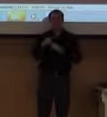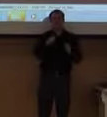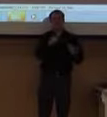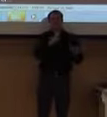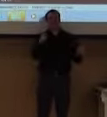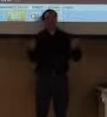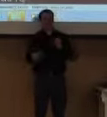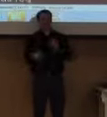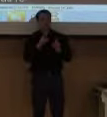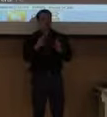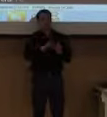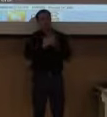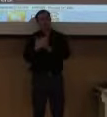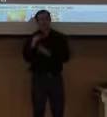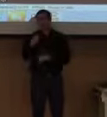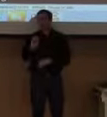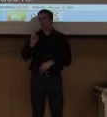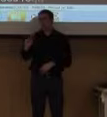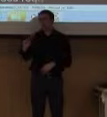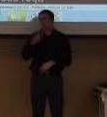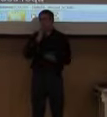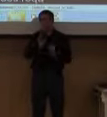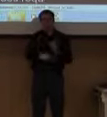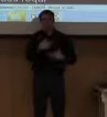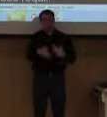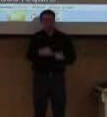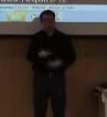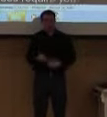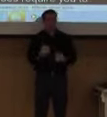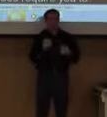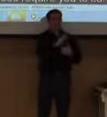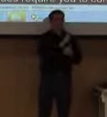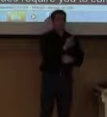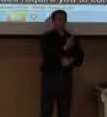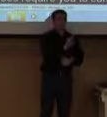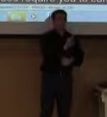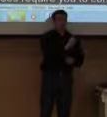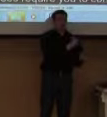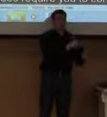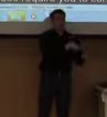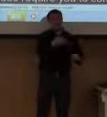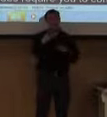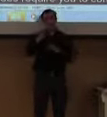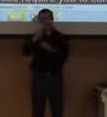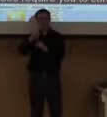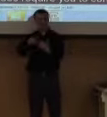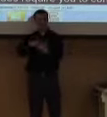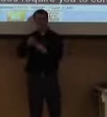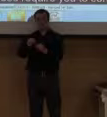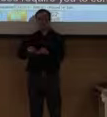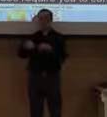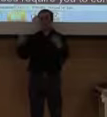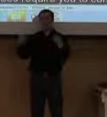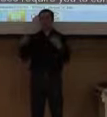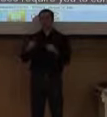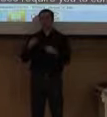document to a Google Doc, which is a very simple process. You basically take a Word file, upload it to the drive, and then open it in